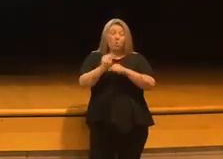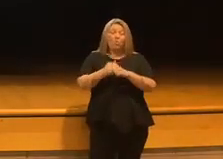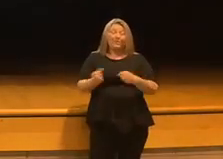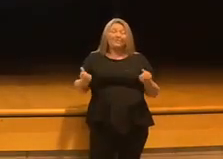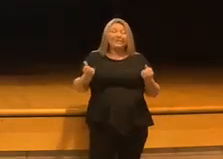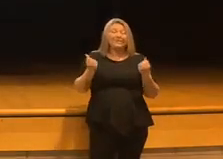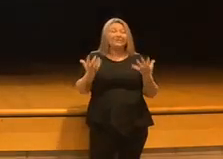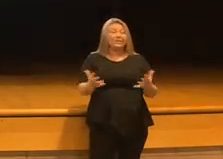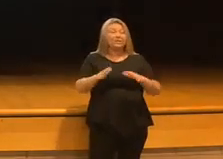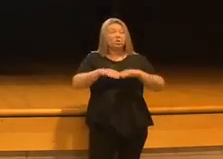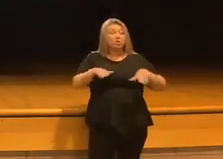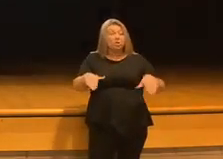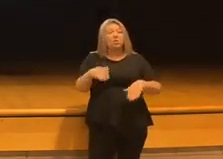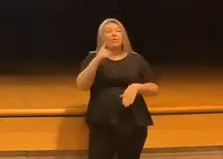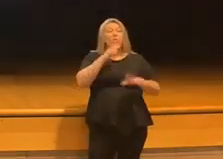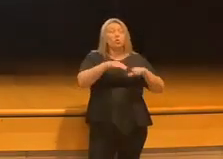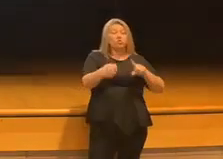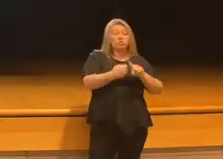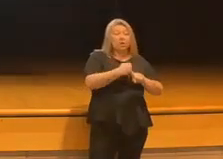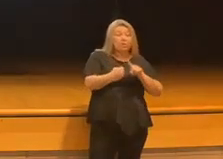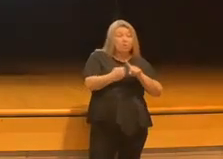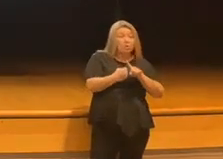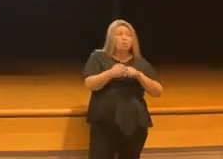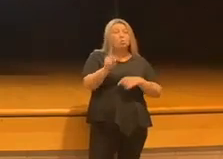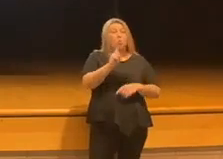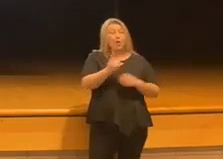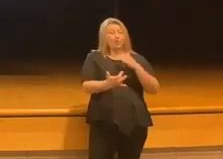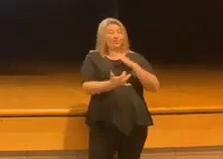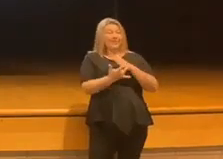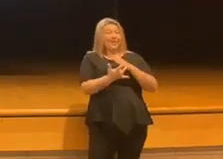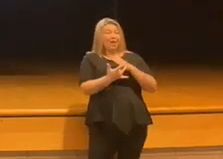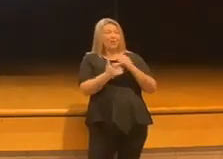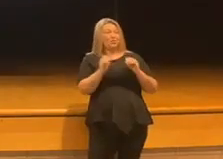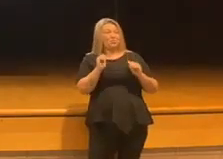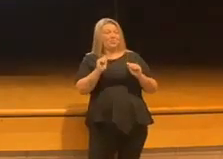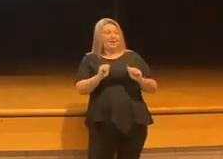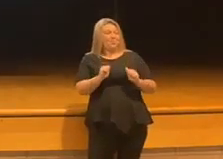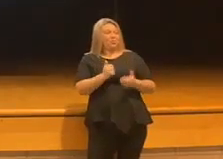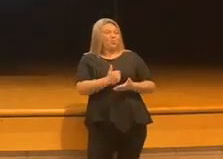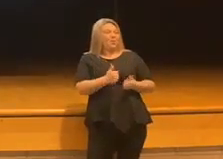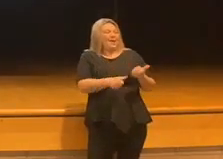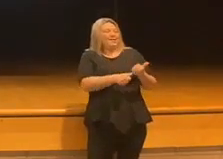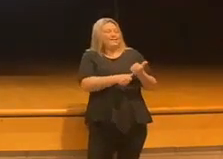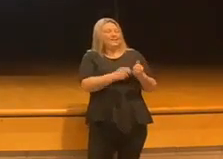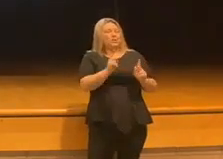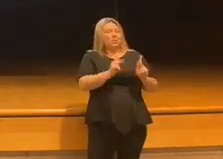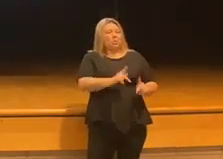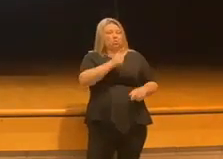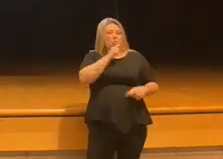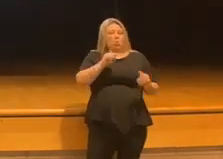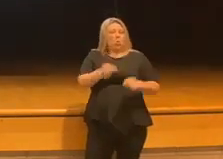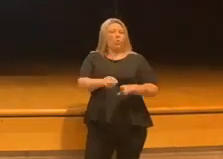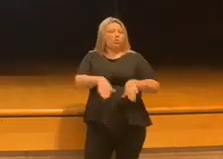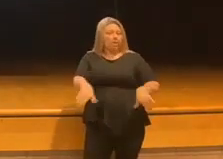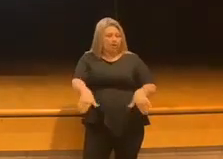children in child abuse cases where technology was used to assist a perpetrator in having access to a child.